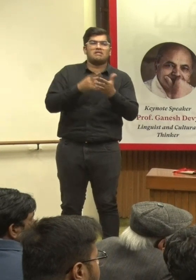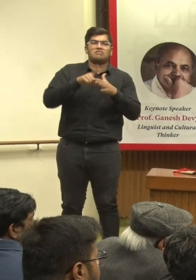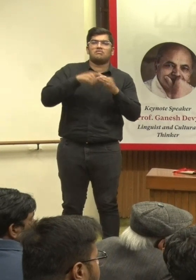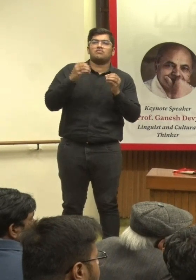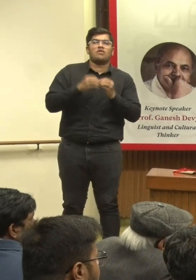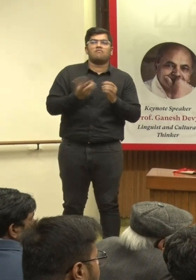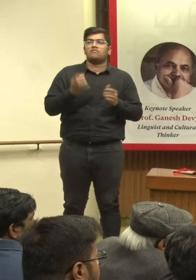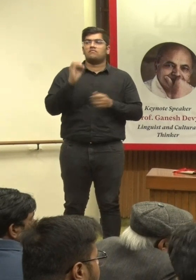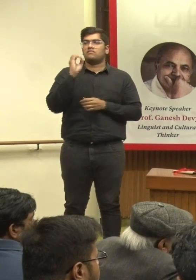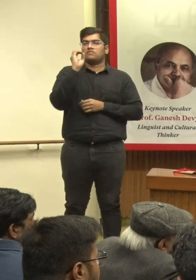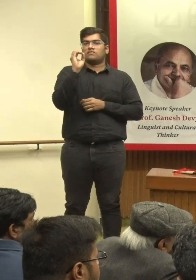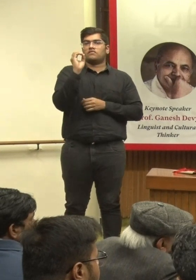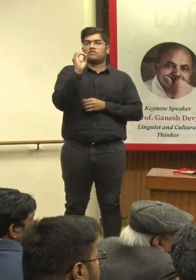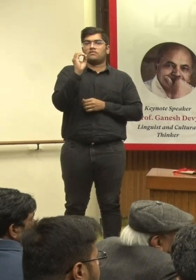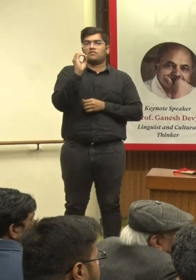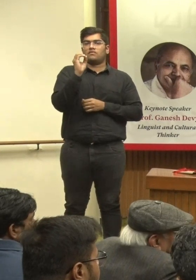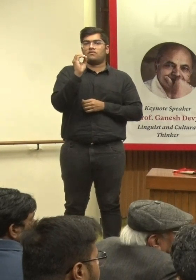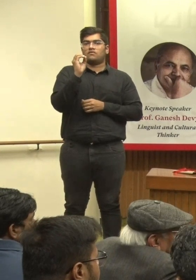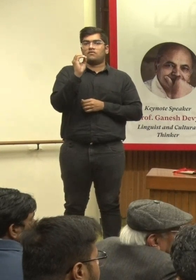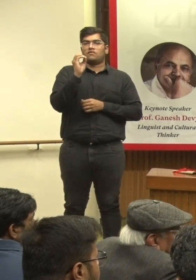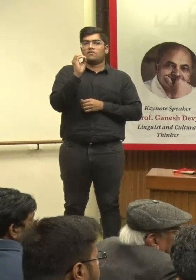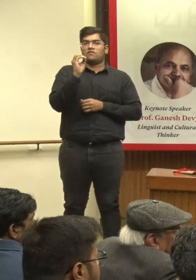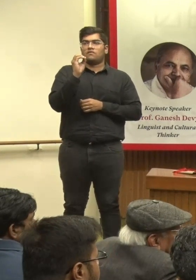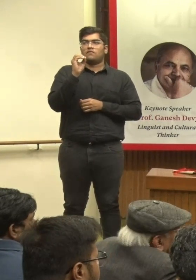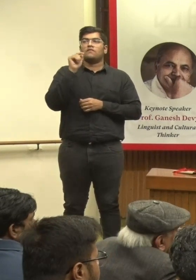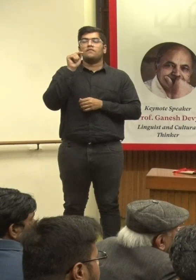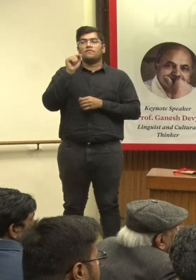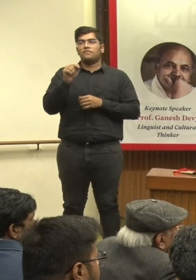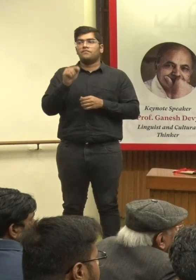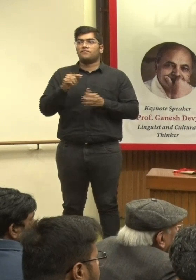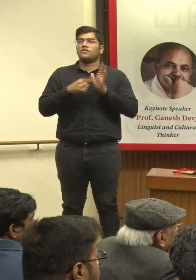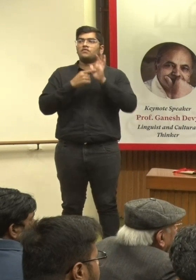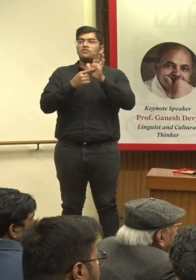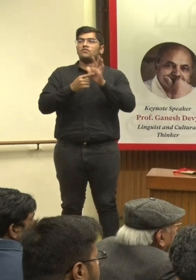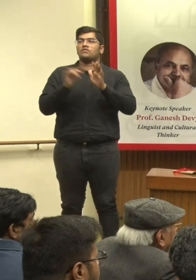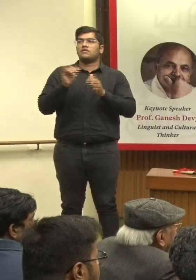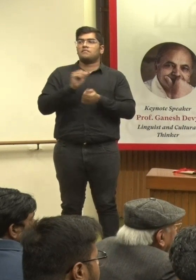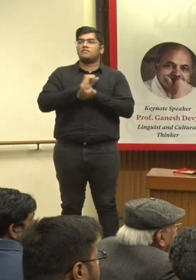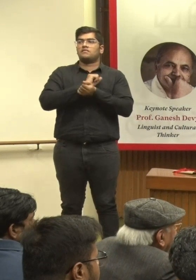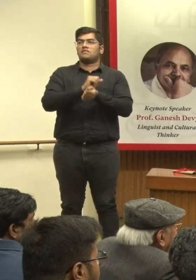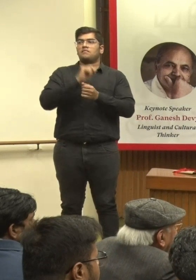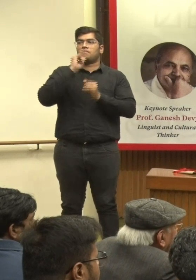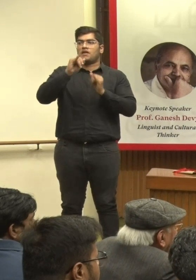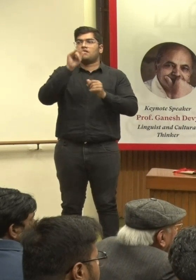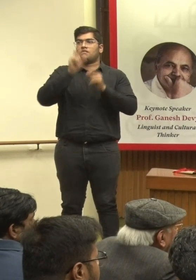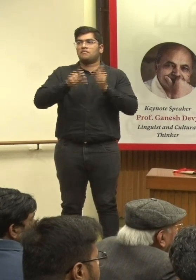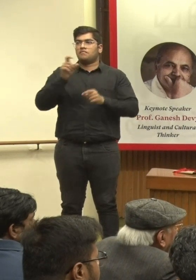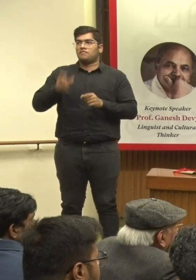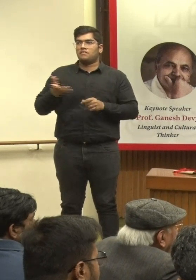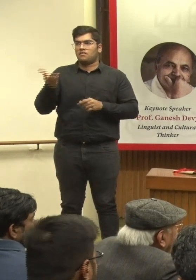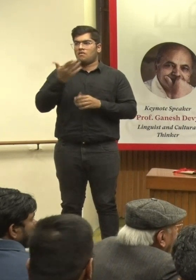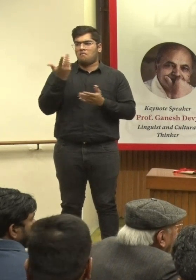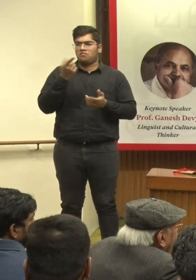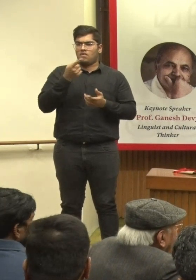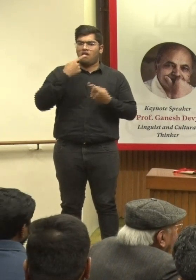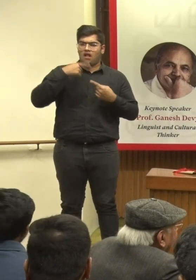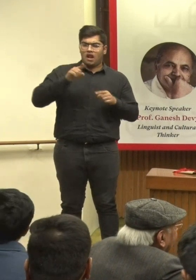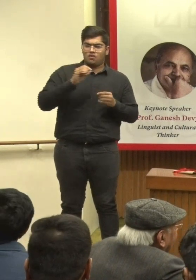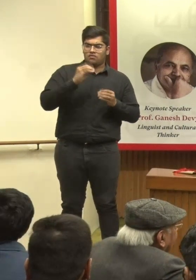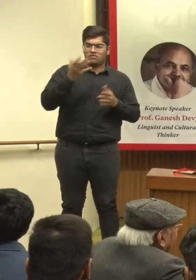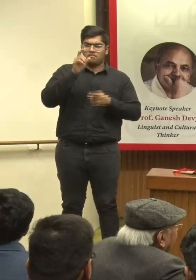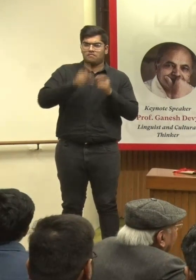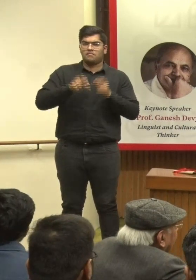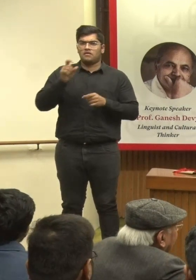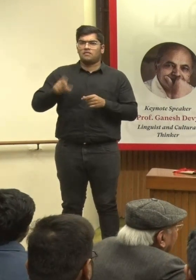zero. Besides, they're being branded as criminal. I mean, would you allow somebody inside your house